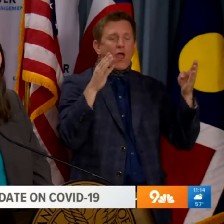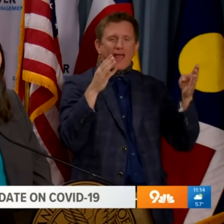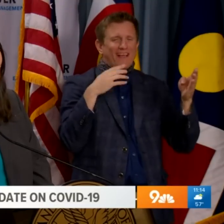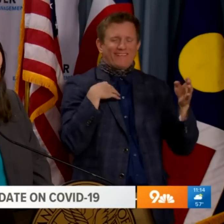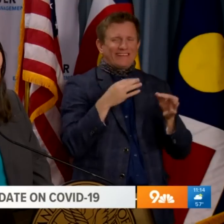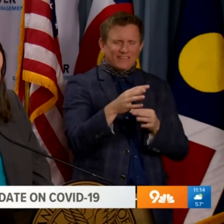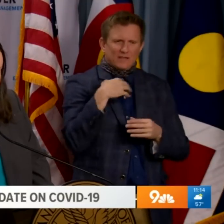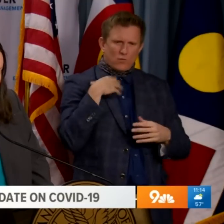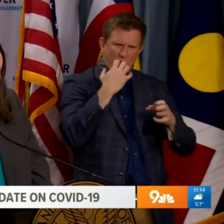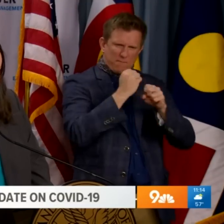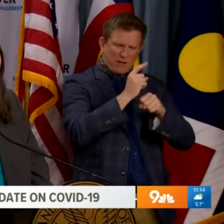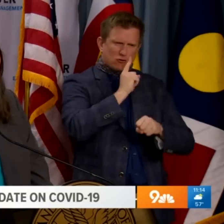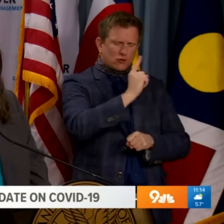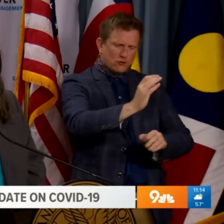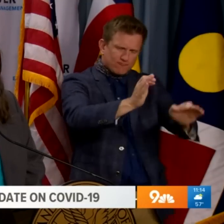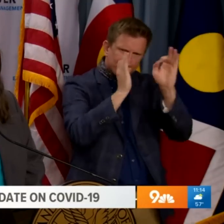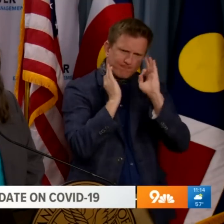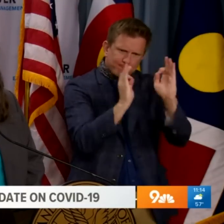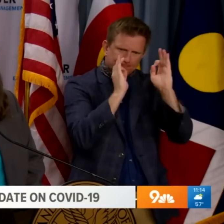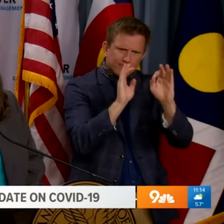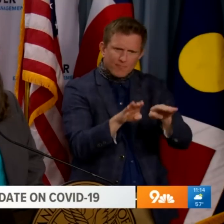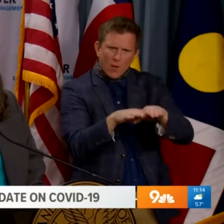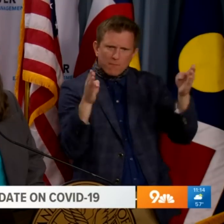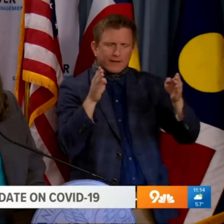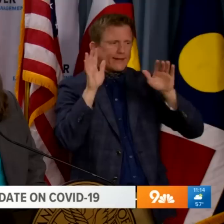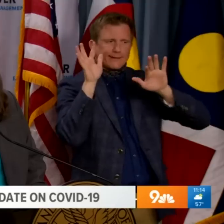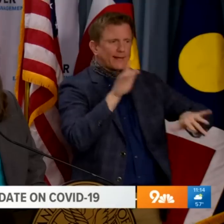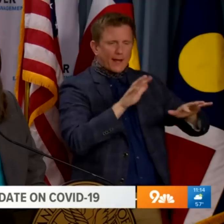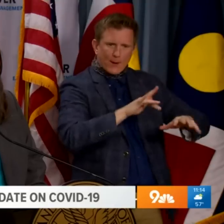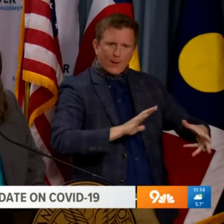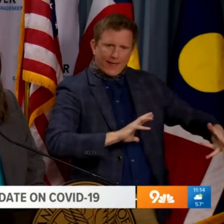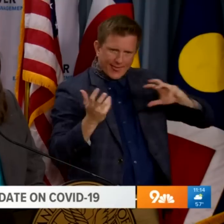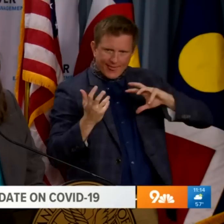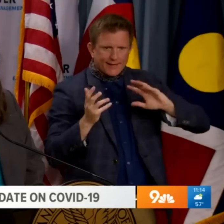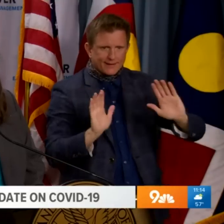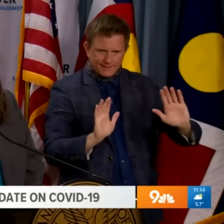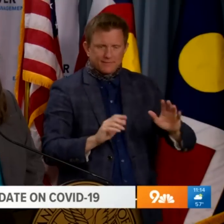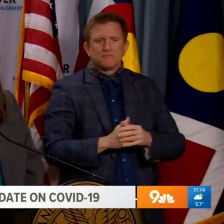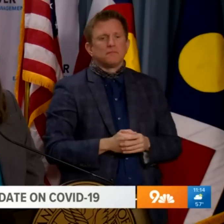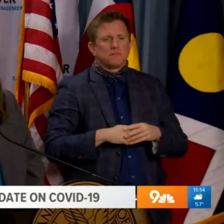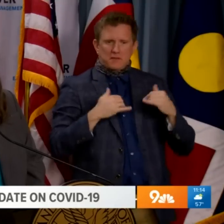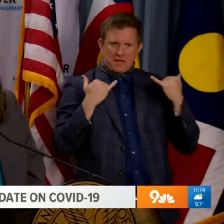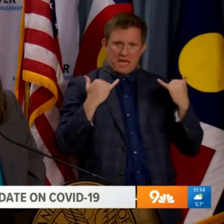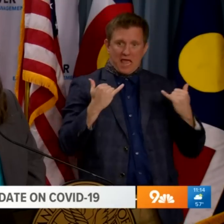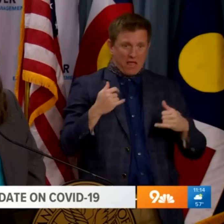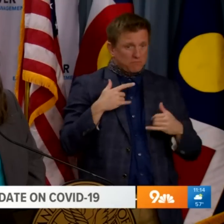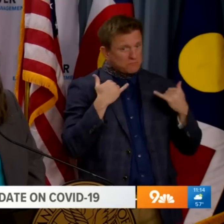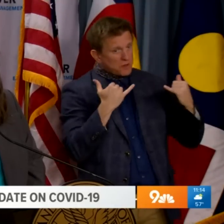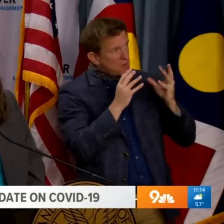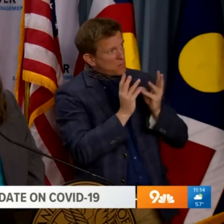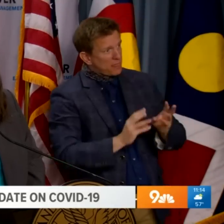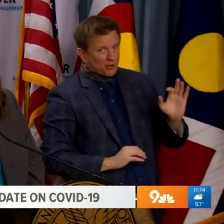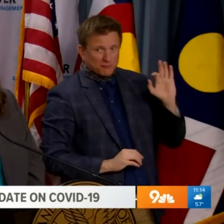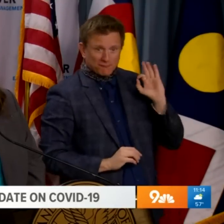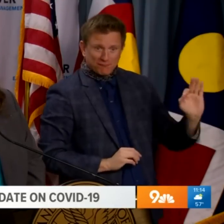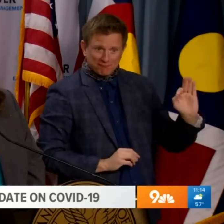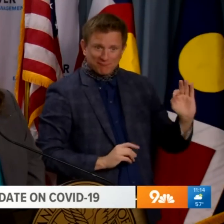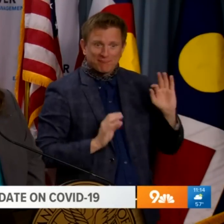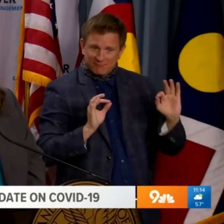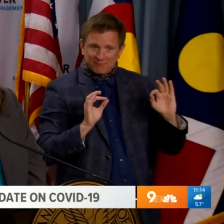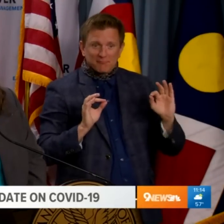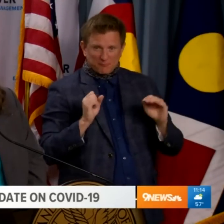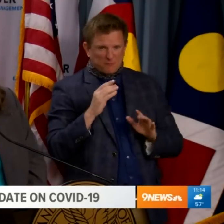Leadership Council and the many members there who have been partners in this work all along. Last week's snowstorm provided a slight